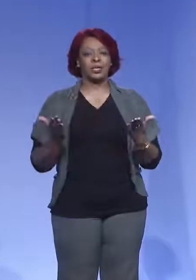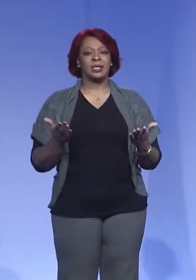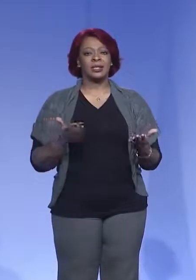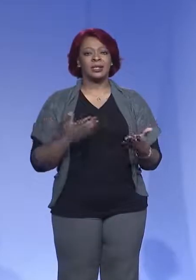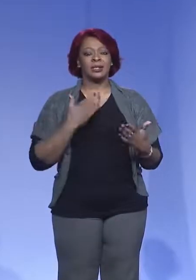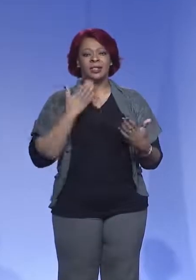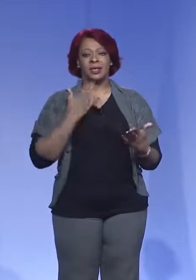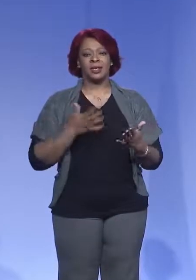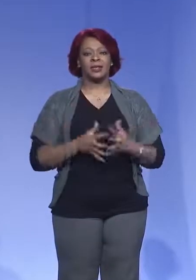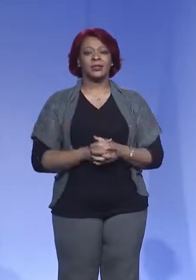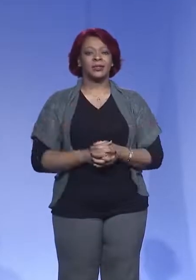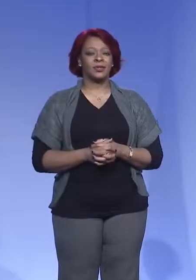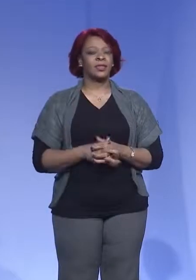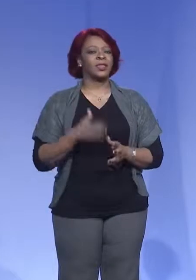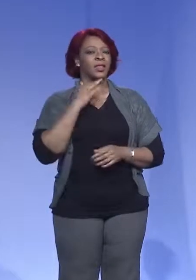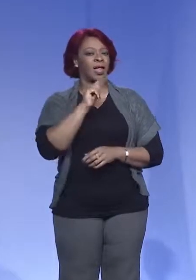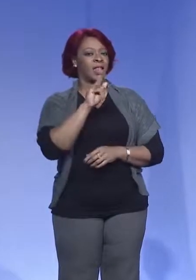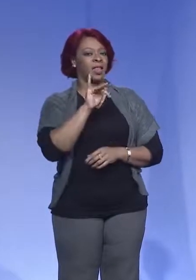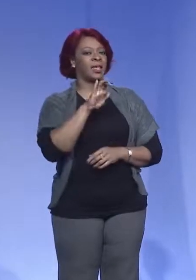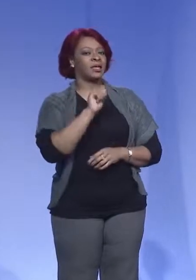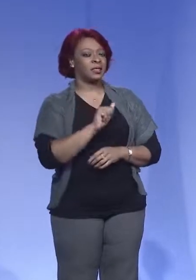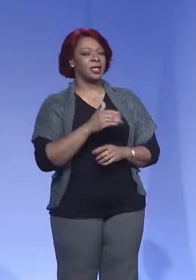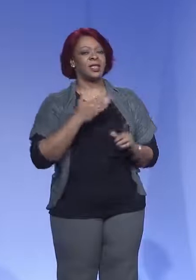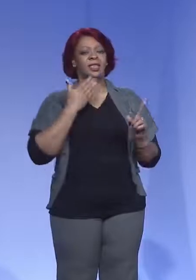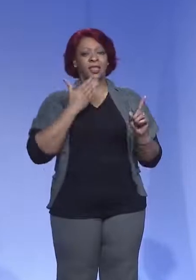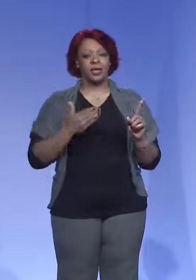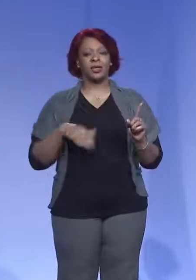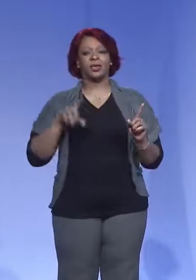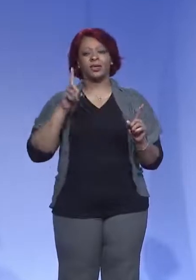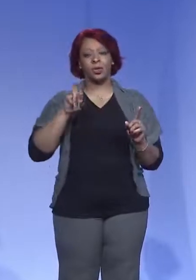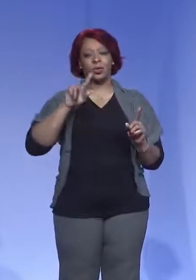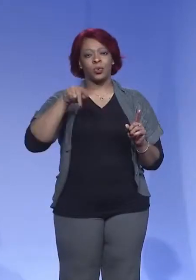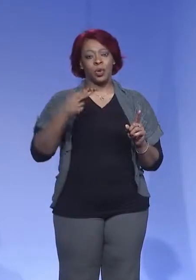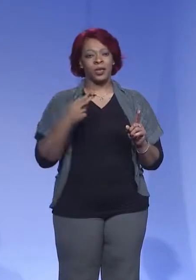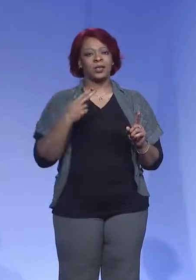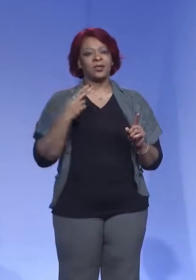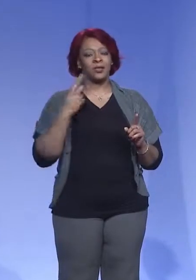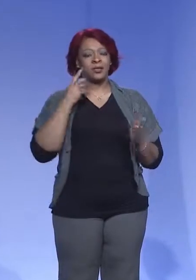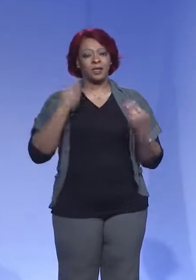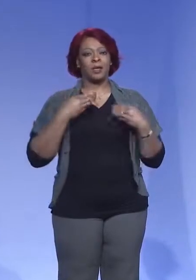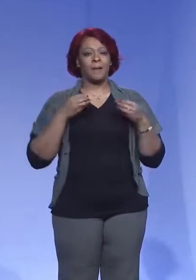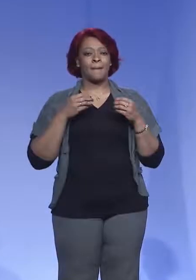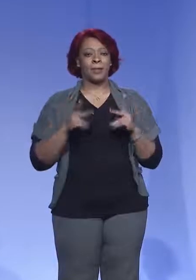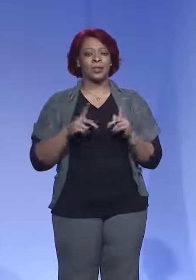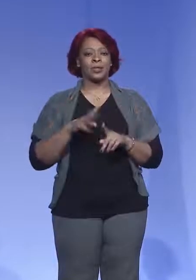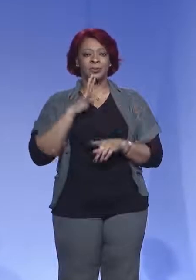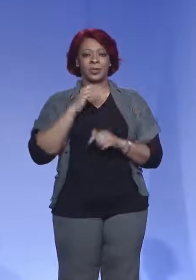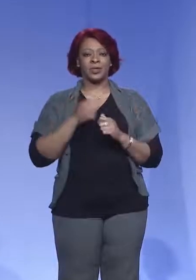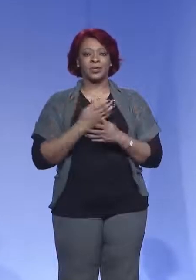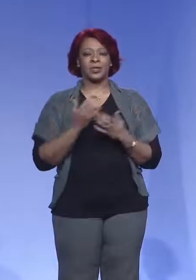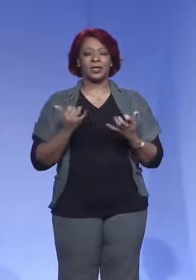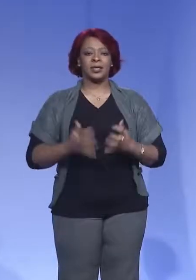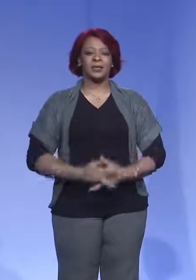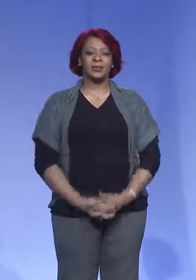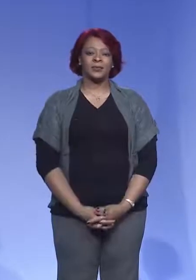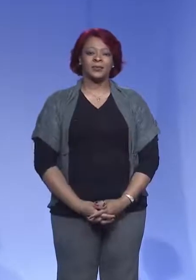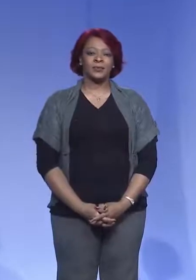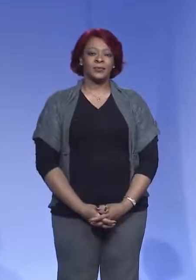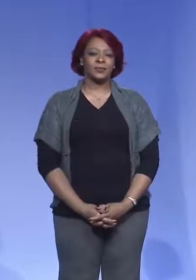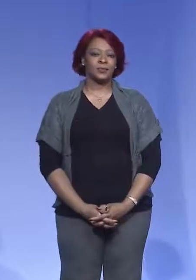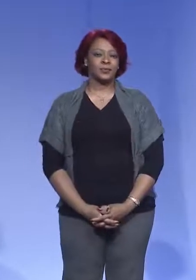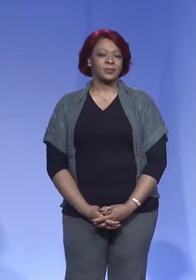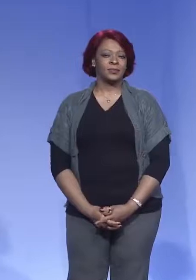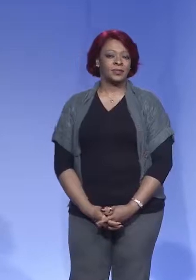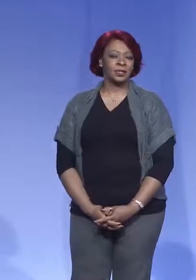gracias, doctora Alisa, y gracias, doctor Randolph, nuevamente por darme la oportunidad de dirigirme a toda su audiencia, y